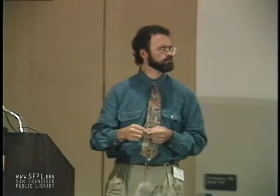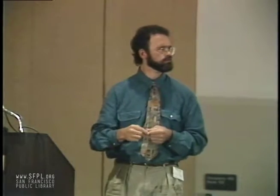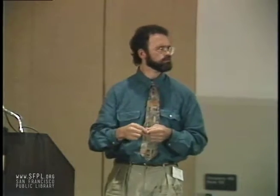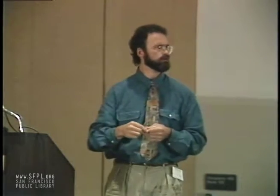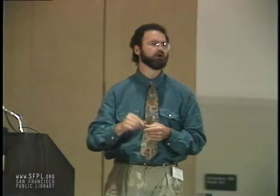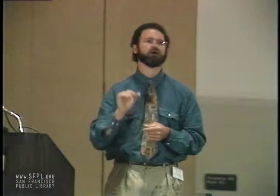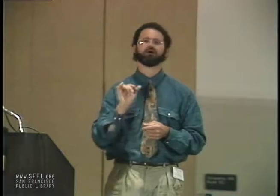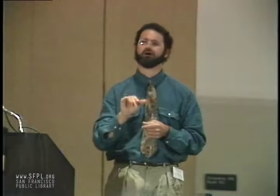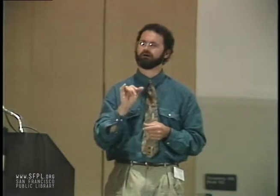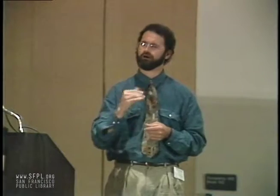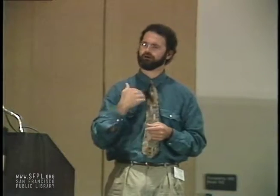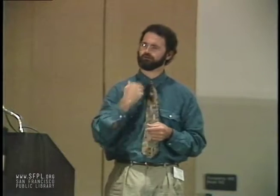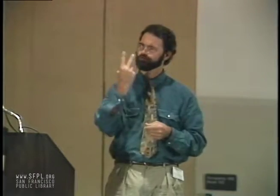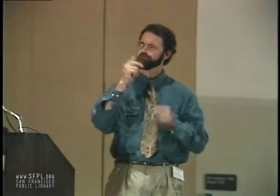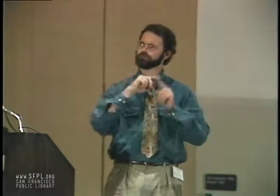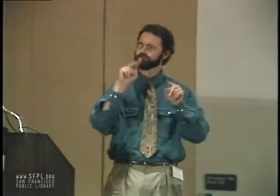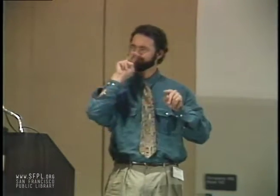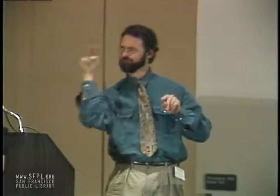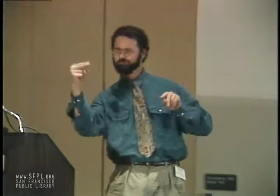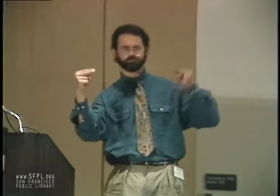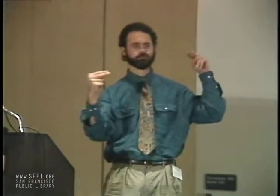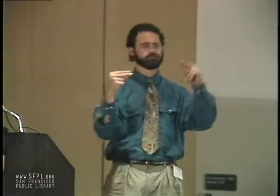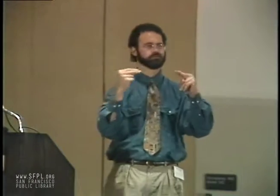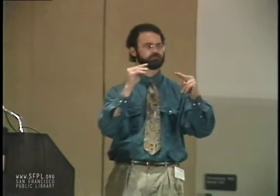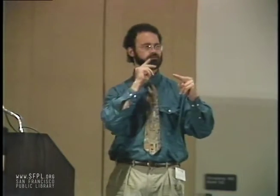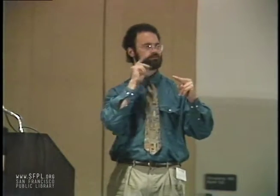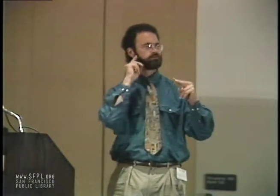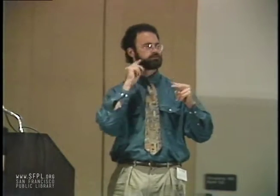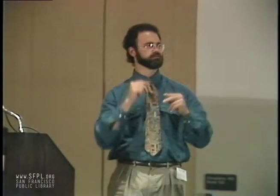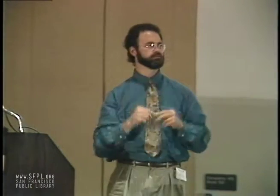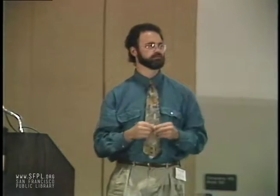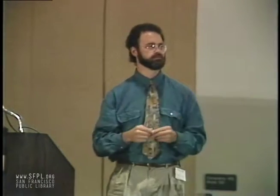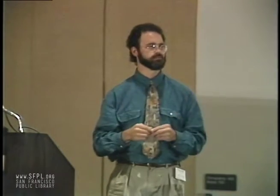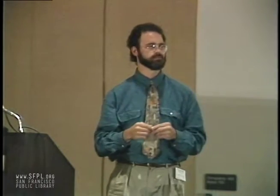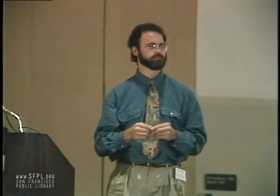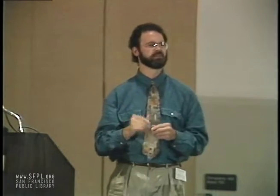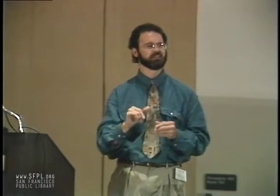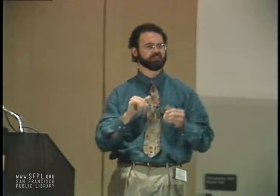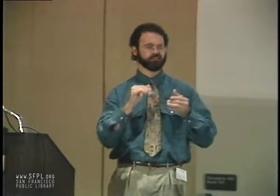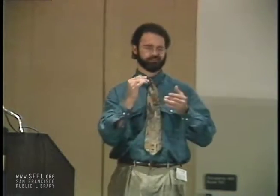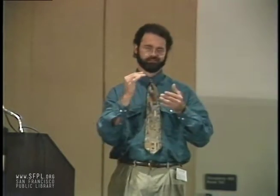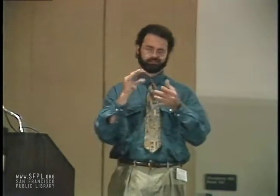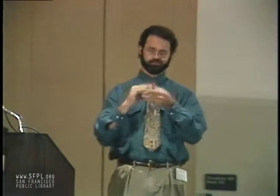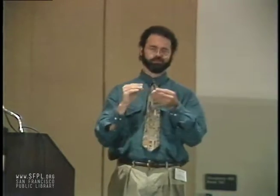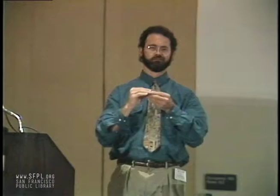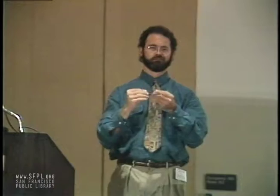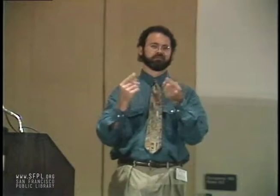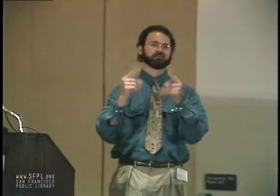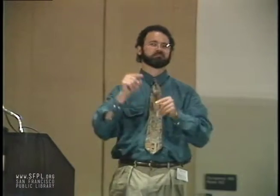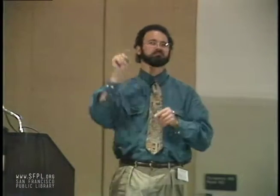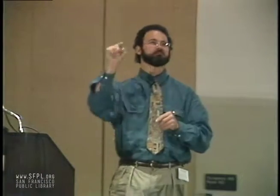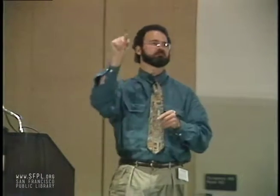culture, and he encounters the word deaf without really knowing what those people are talking about. So for the first time, he